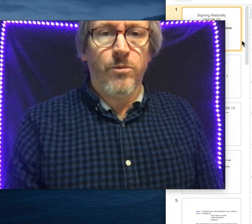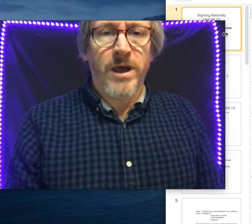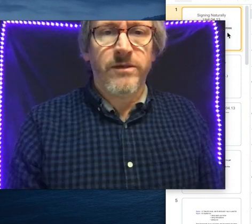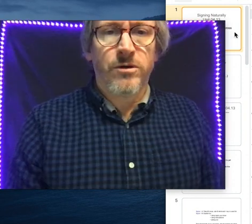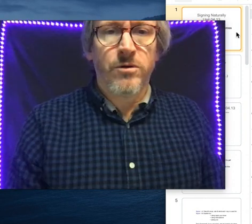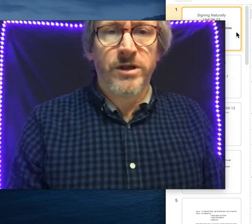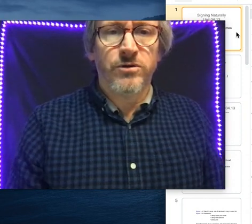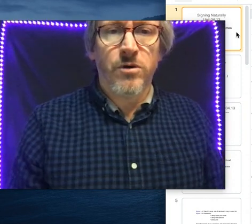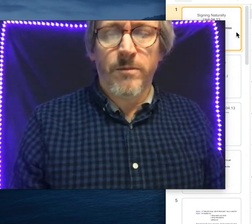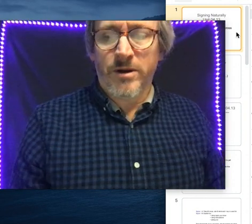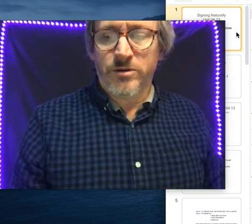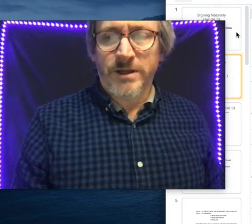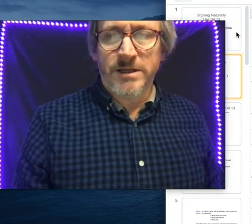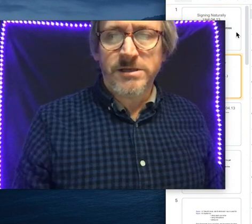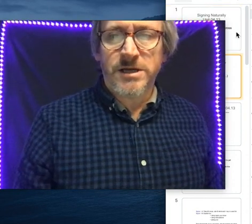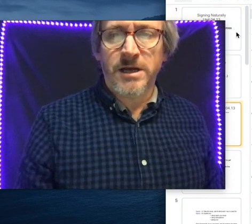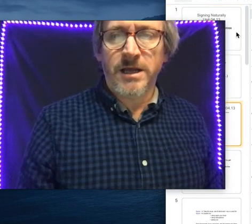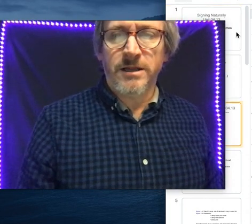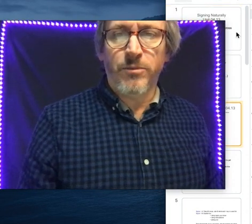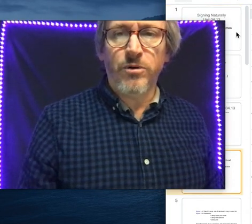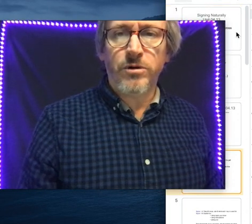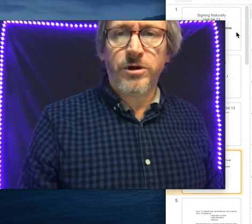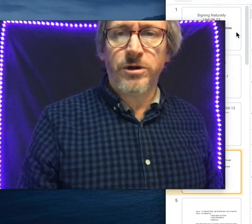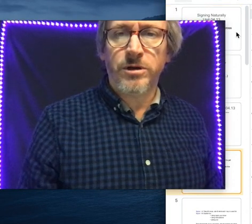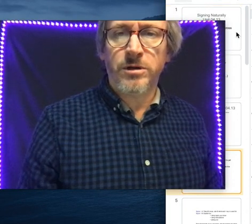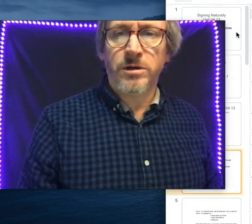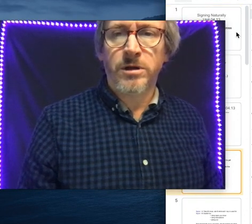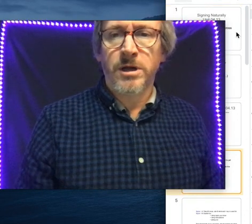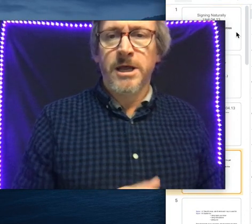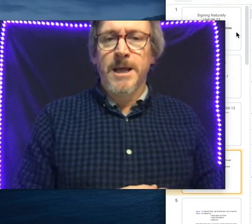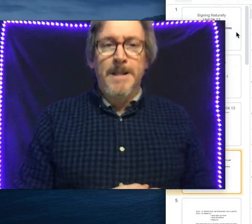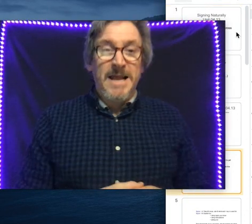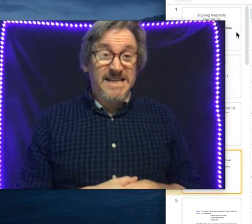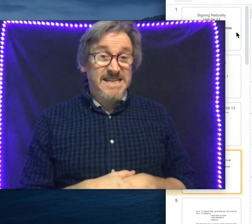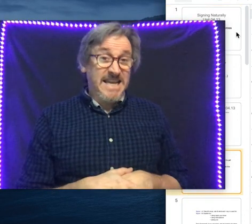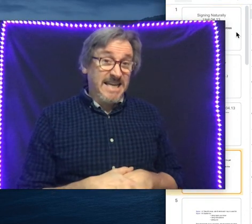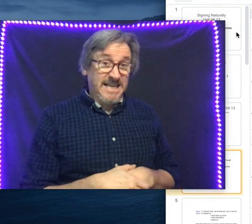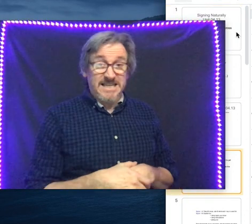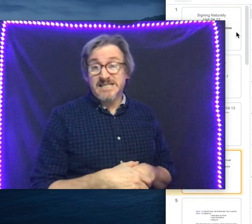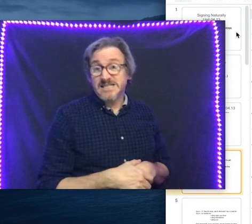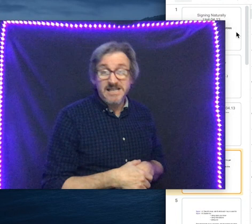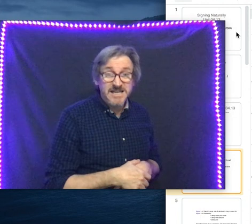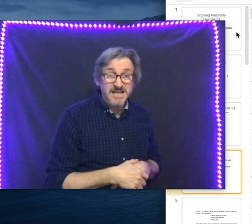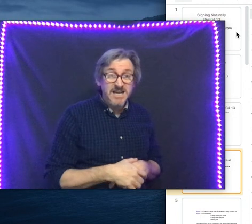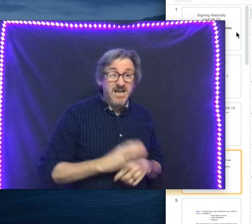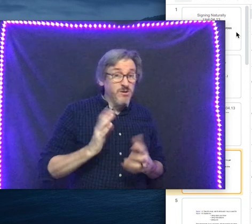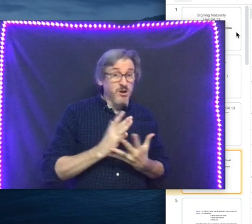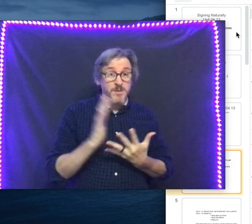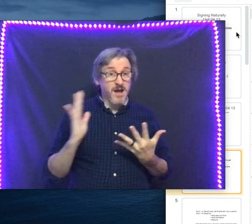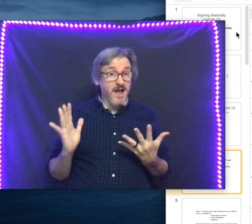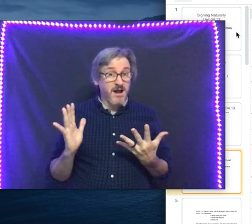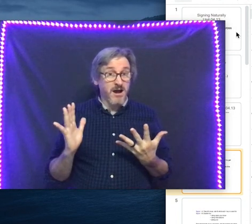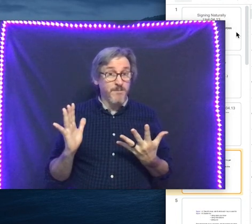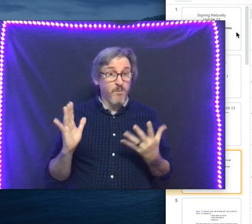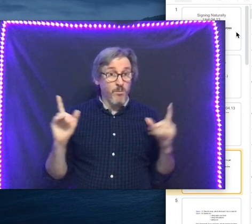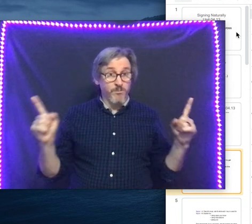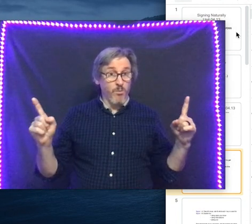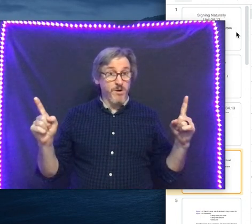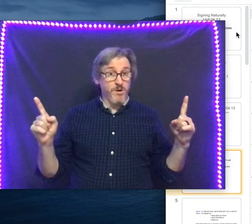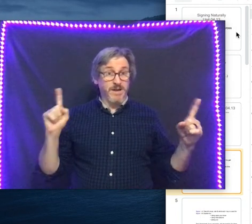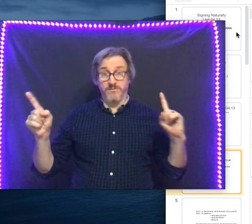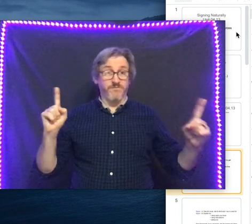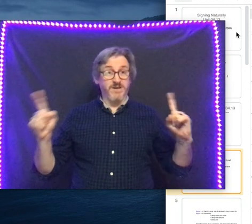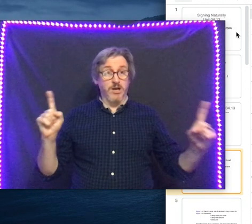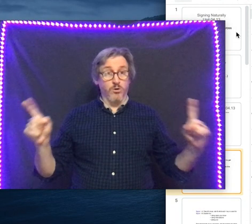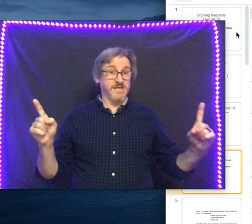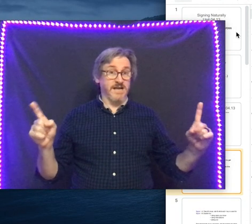And the way they're going to go about doing this in the book is keys. It's going to be one